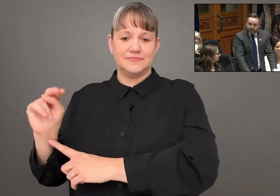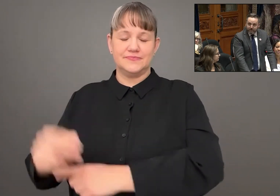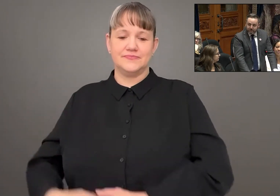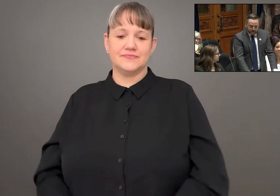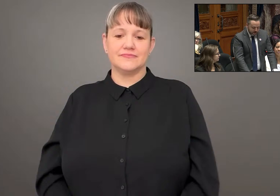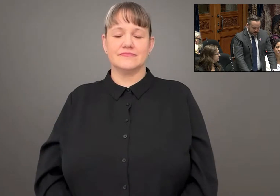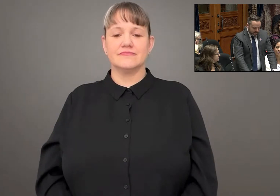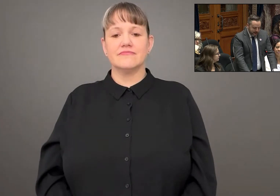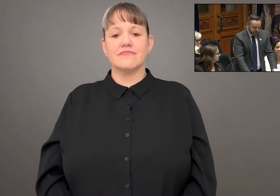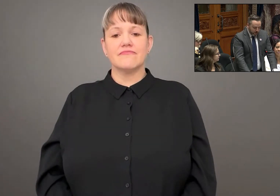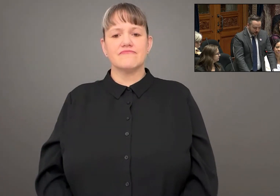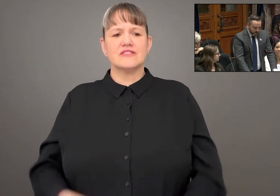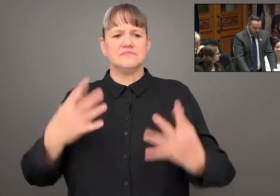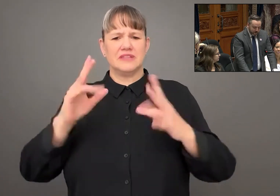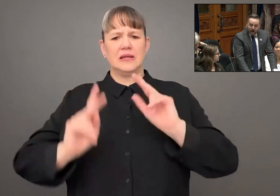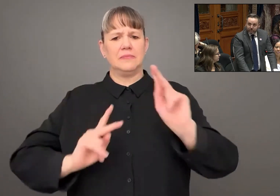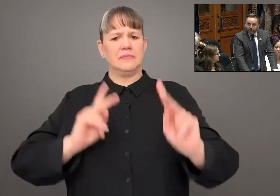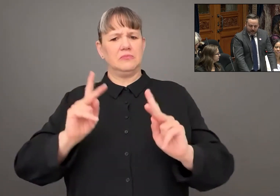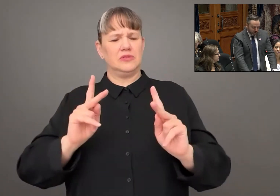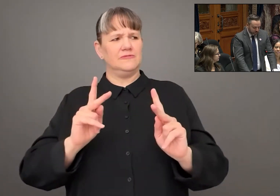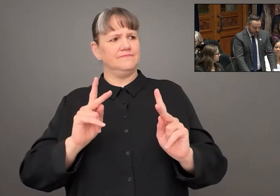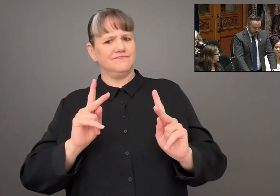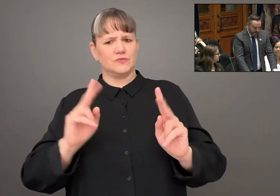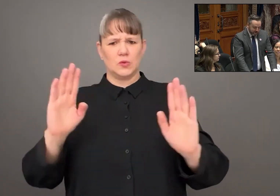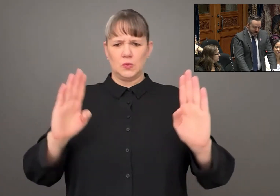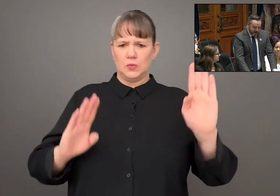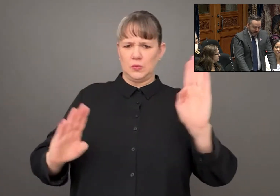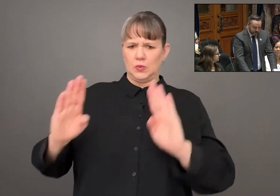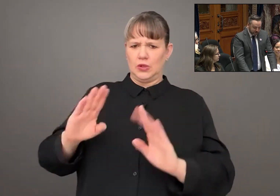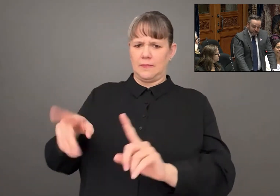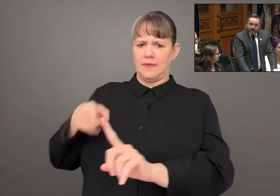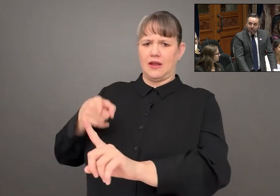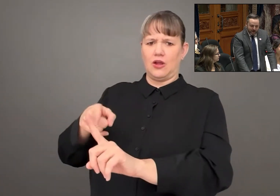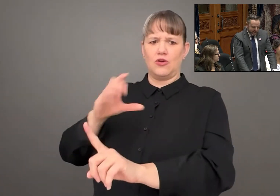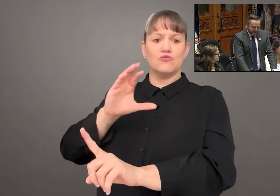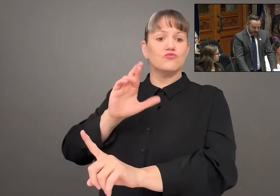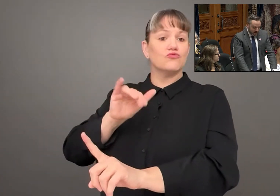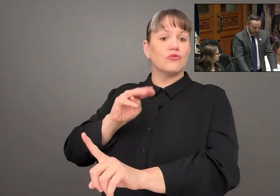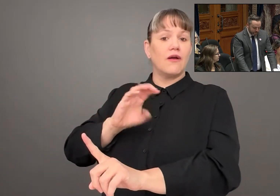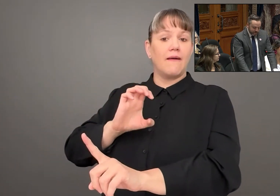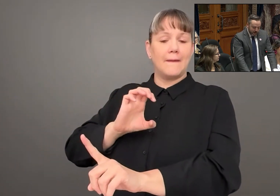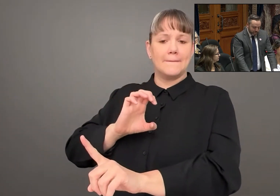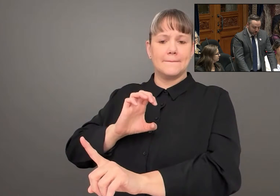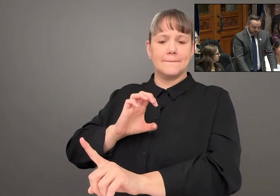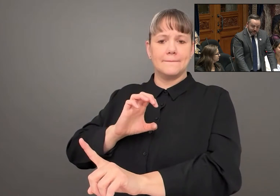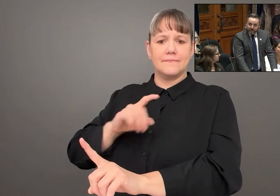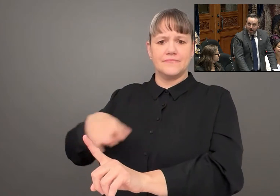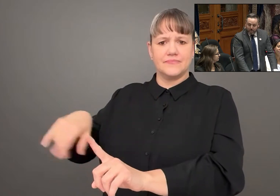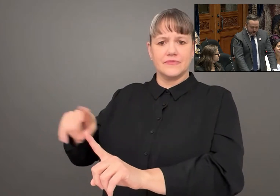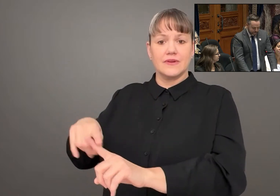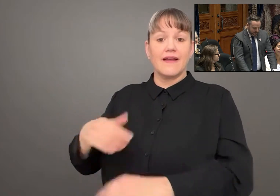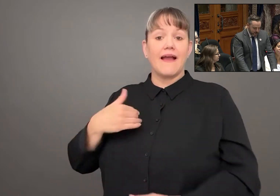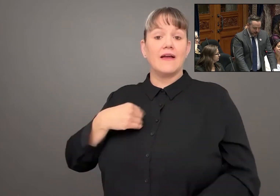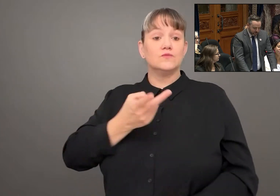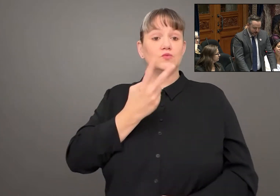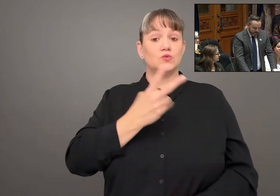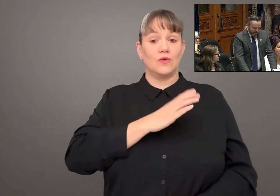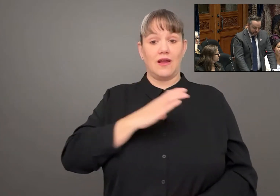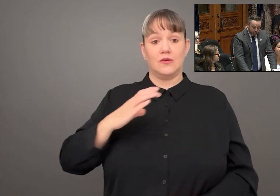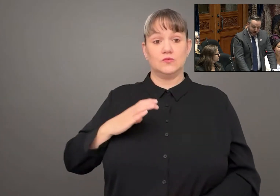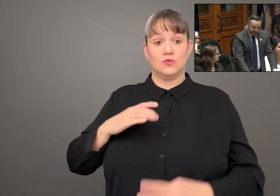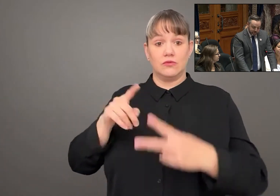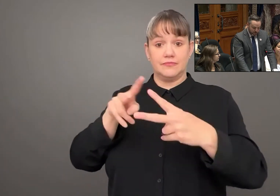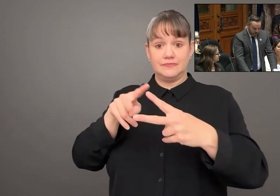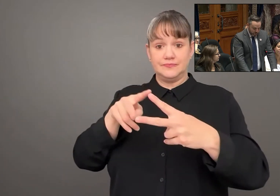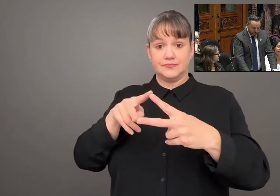their families. That's where North Cowichan councillors Tech Manhas, Mike Callio, and Bruce Finley come in, as well